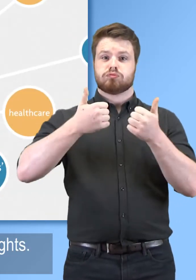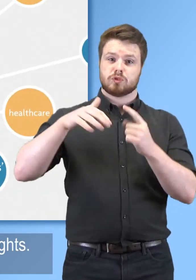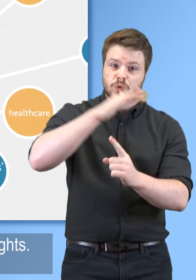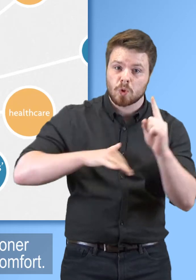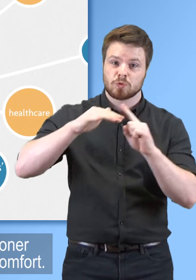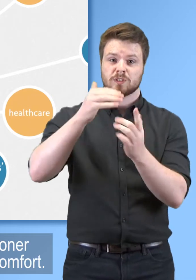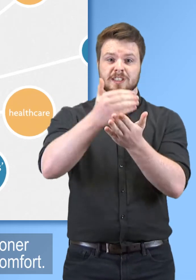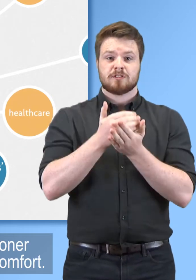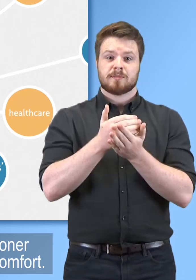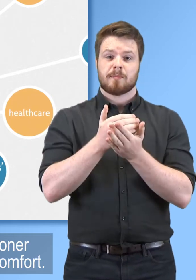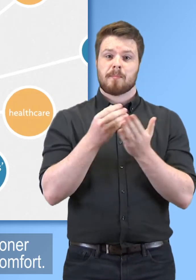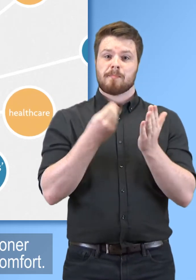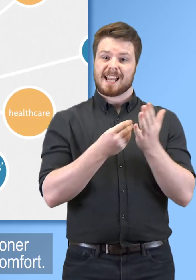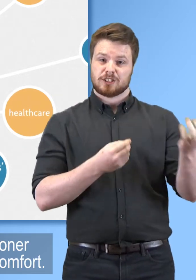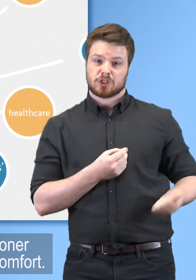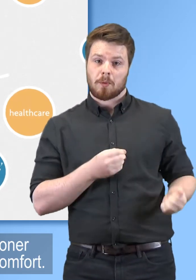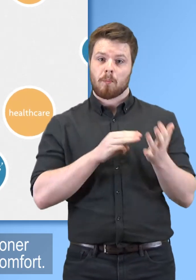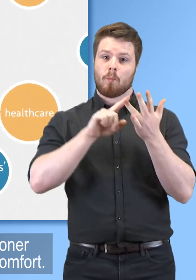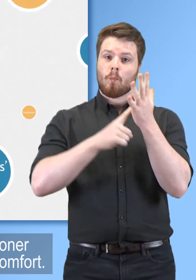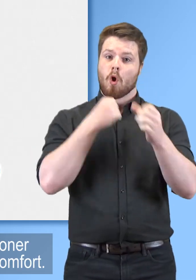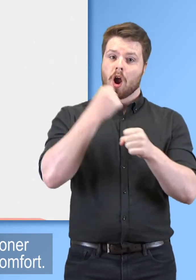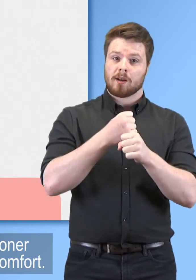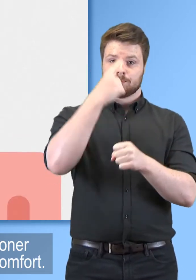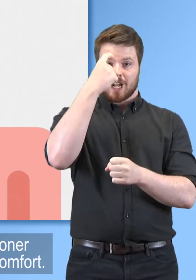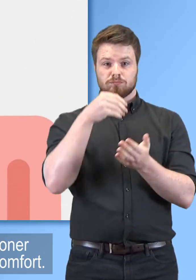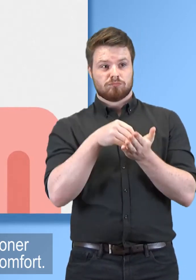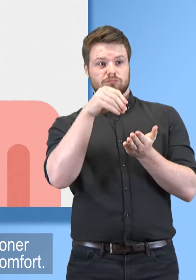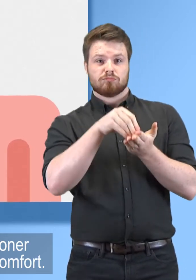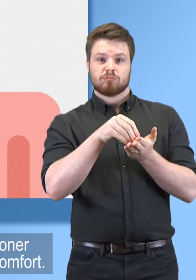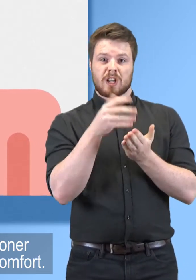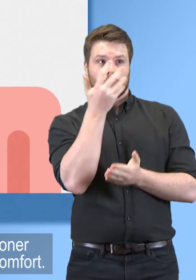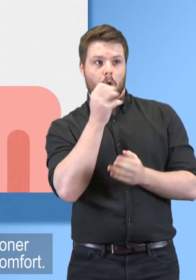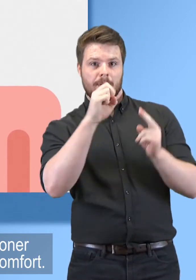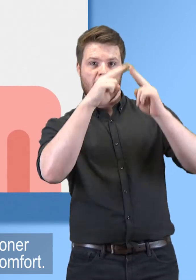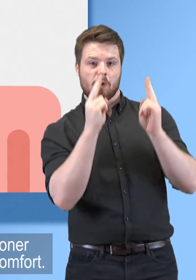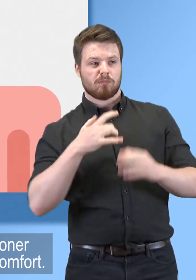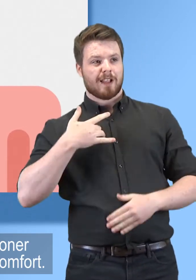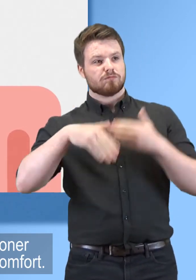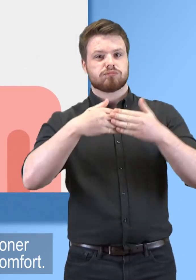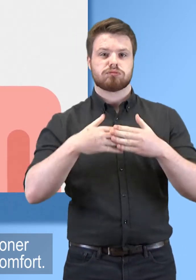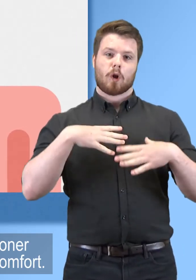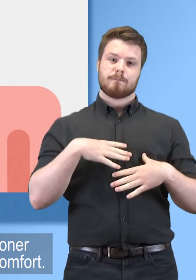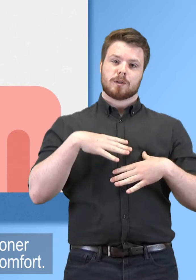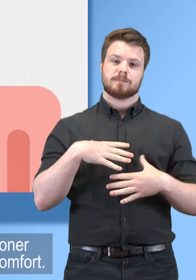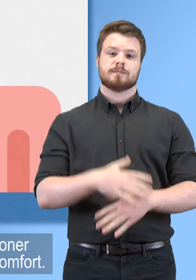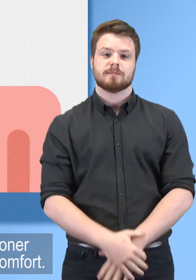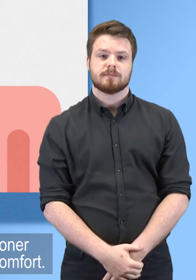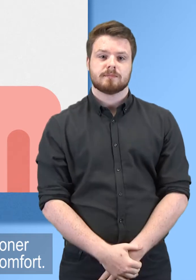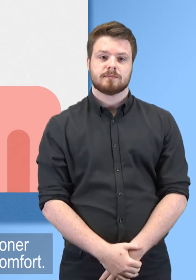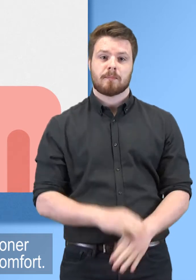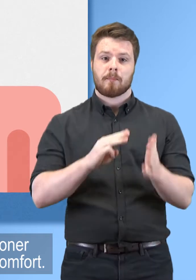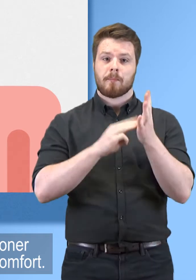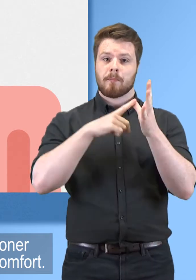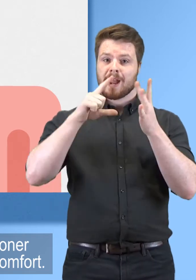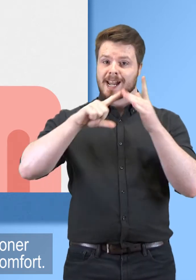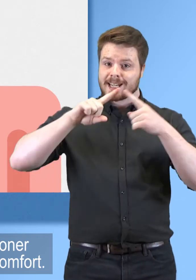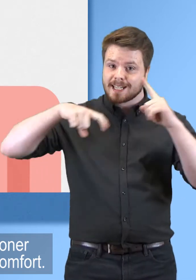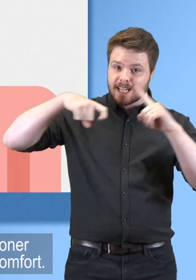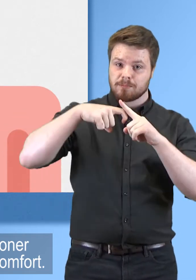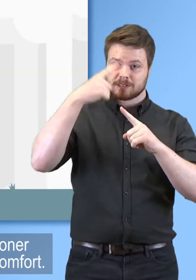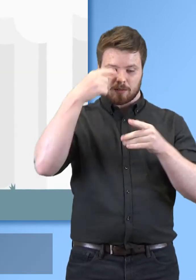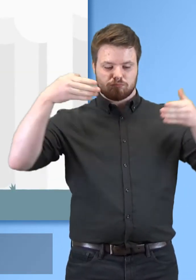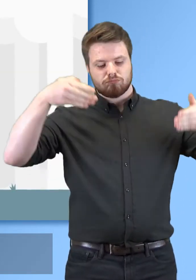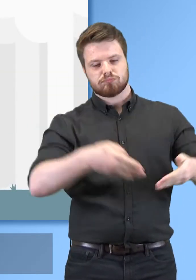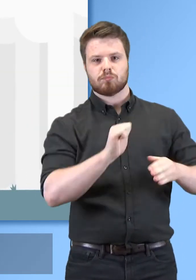rights. For example, with good social security, pensioner Morag can afford to heat her home and live in